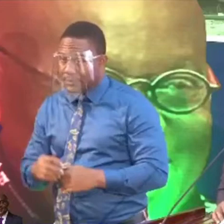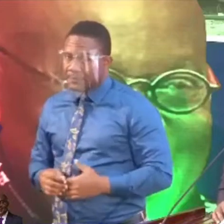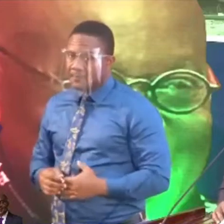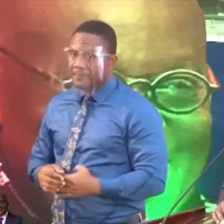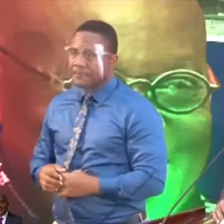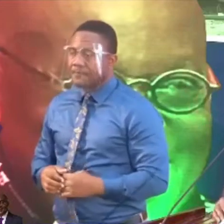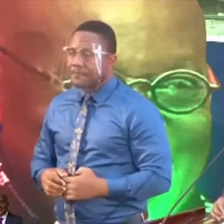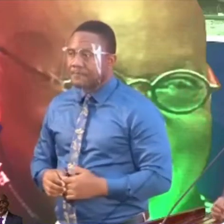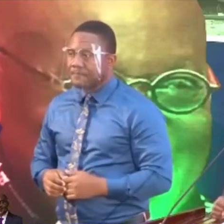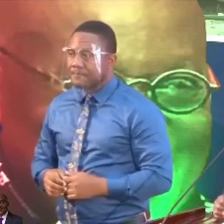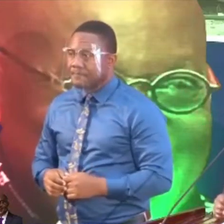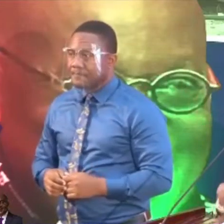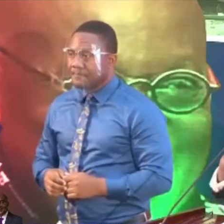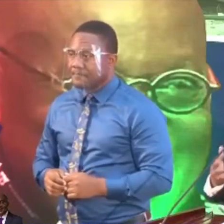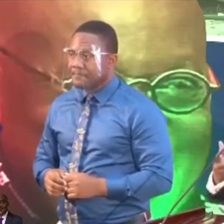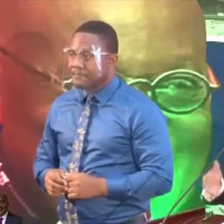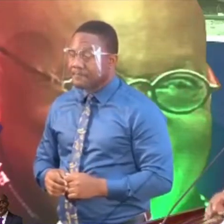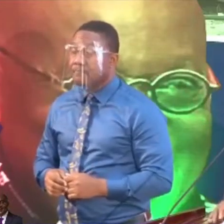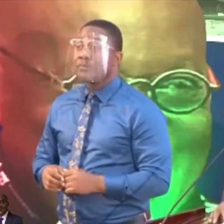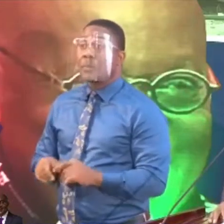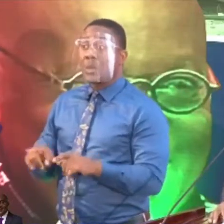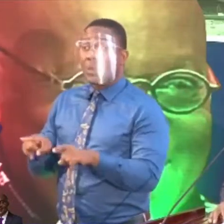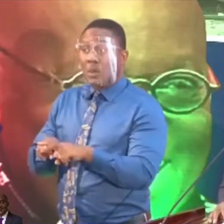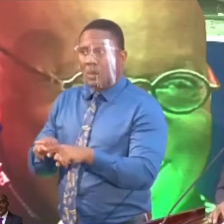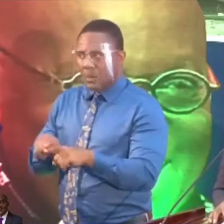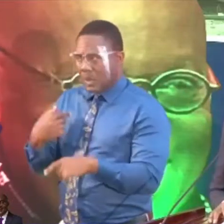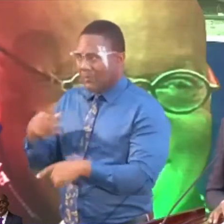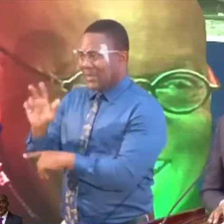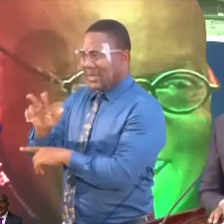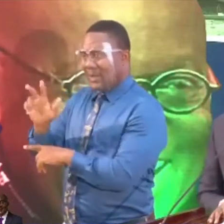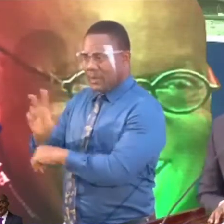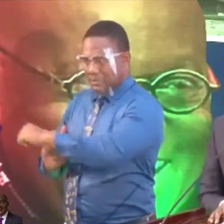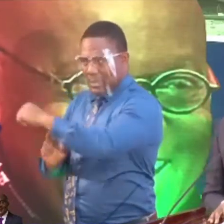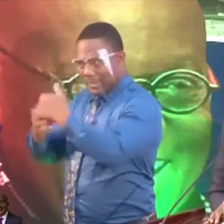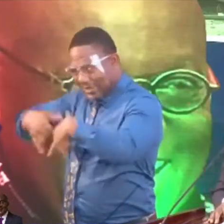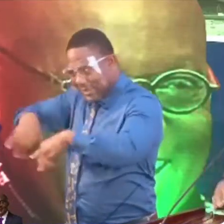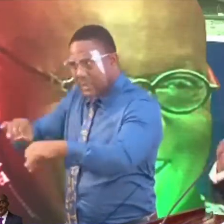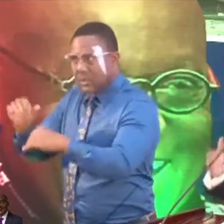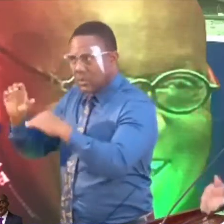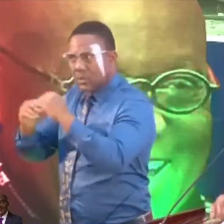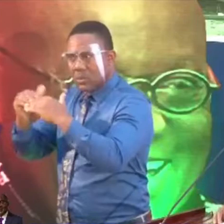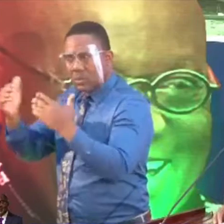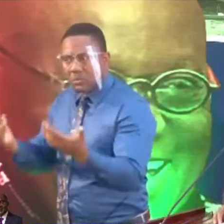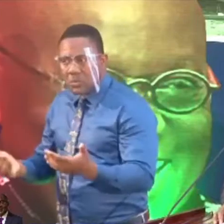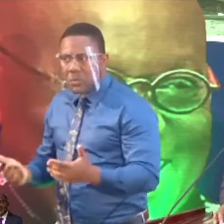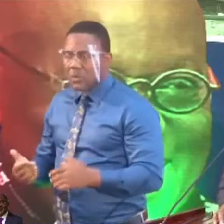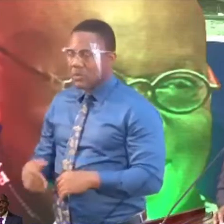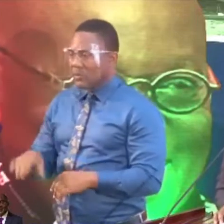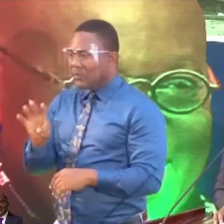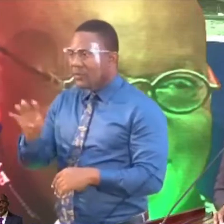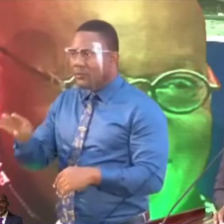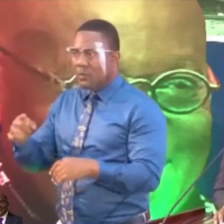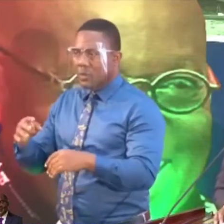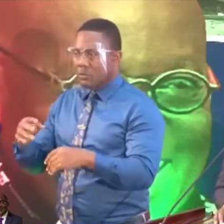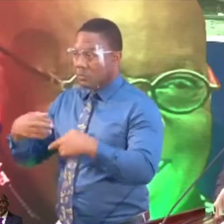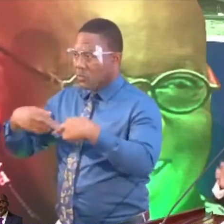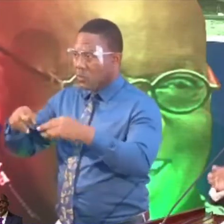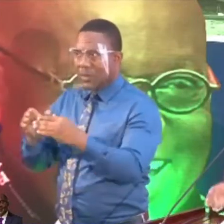are also ongoing, 33 bridges are ongoing. 44 cocoa roads are